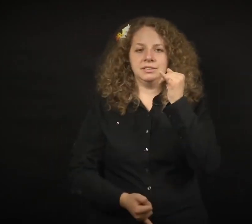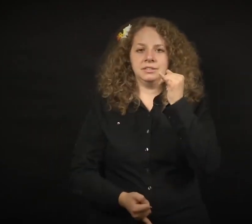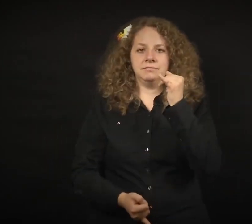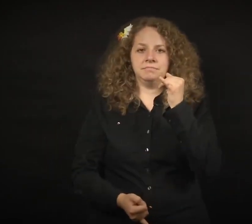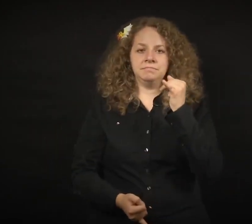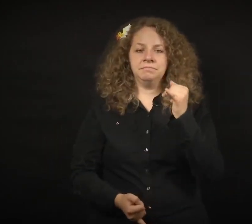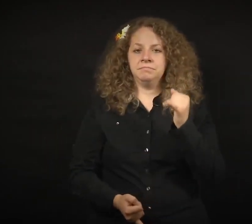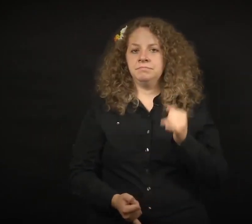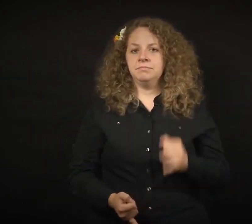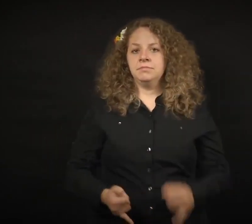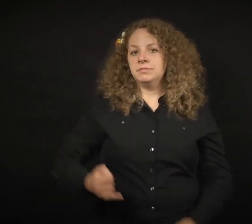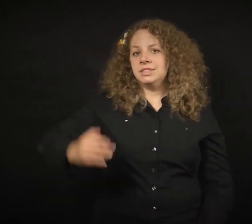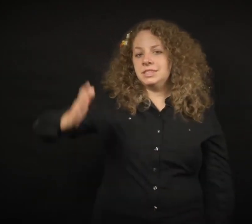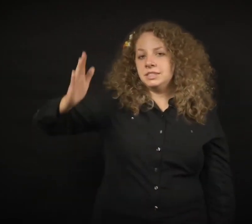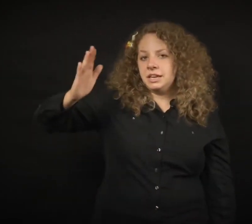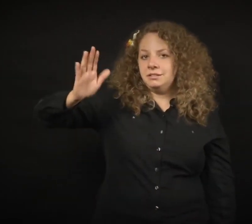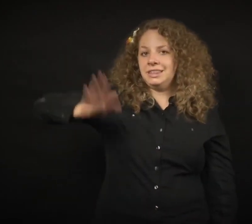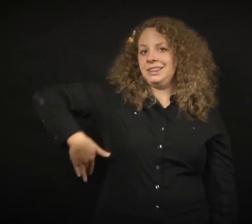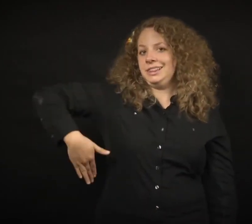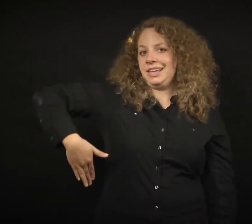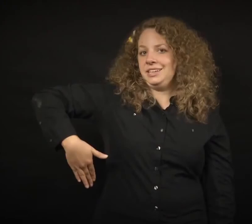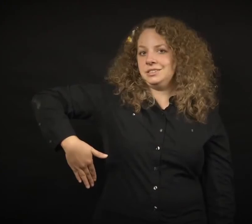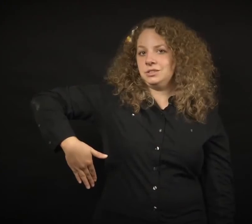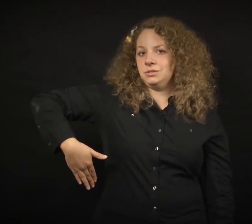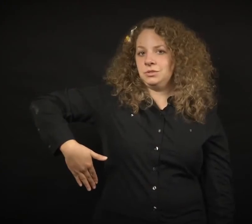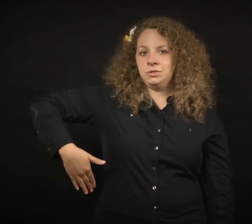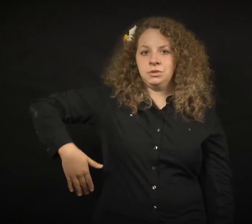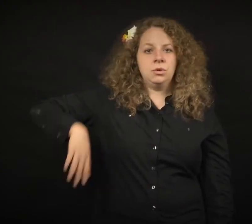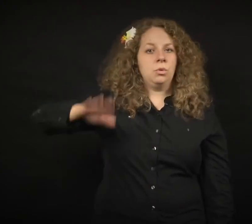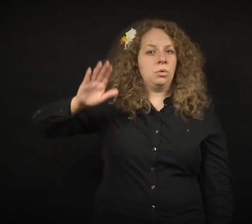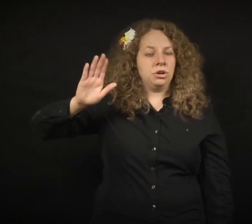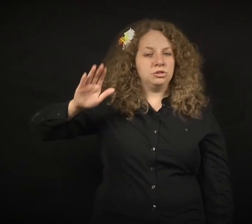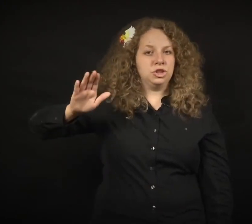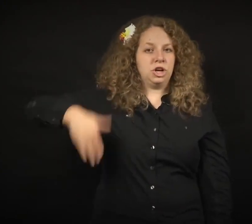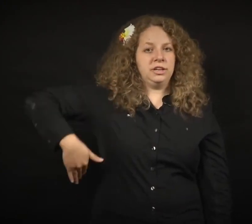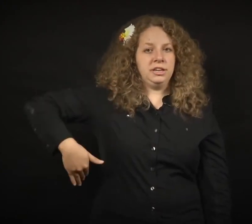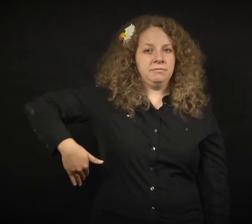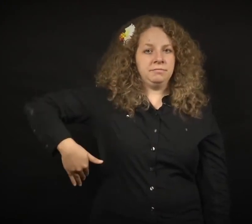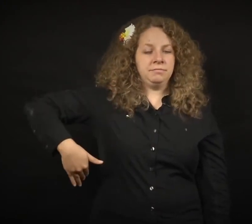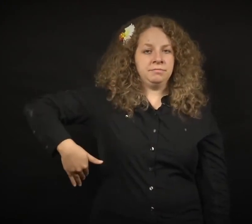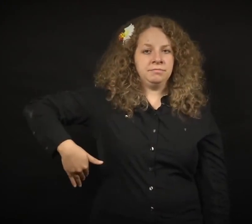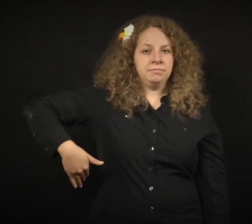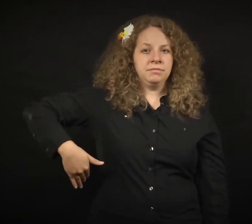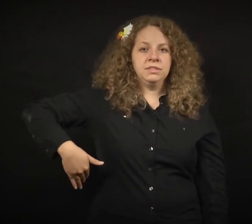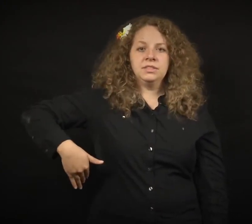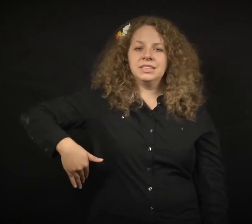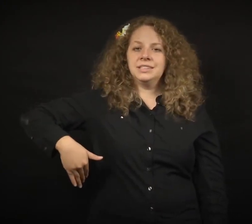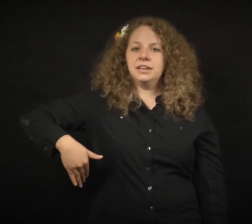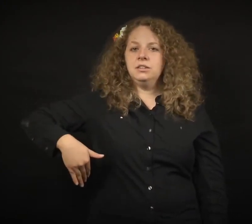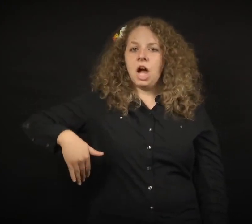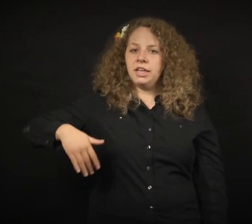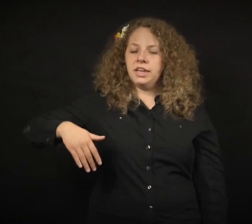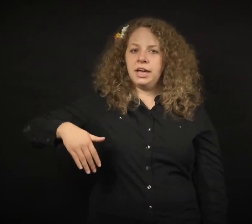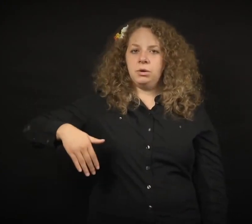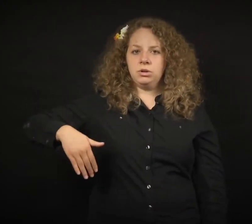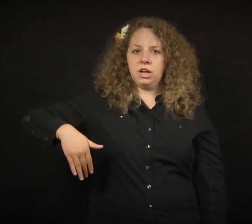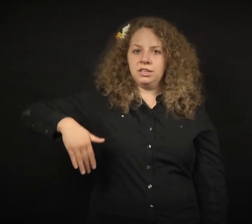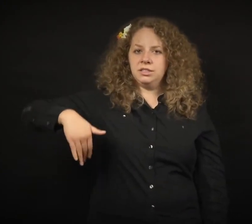last. This is the sign late or tardy. The sign not yet or not